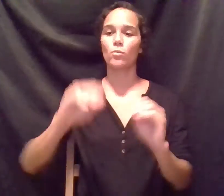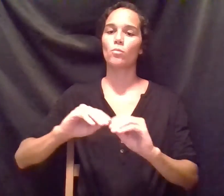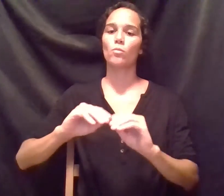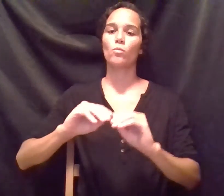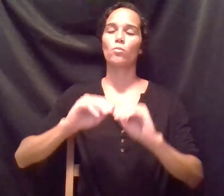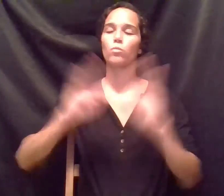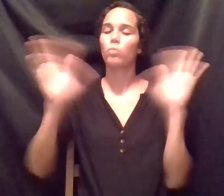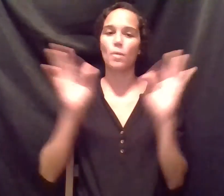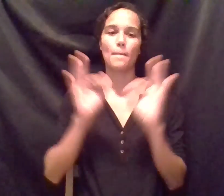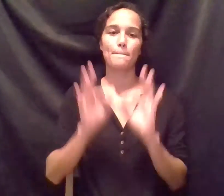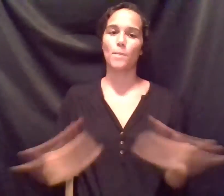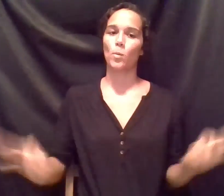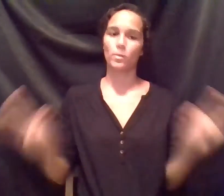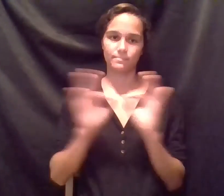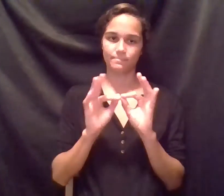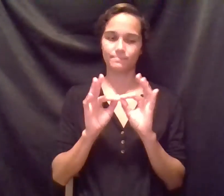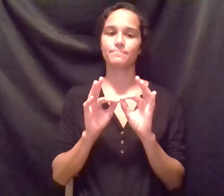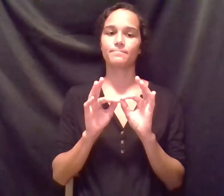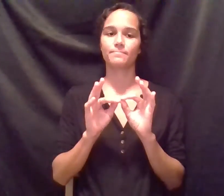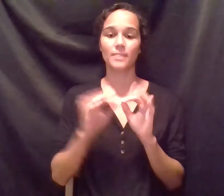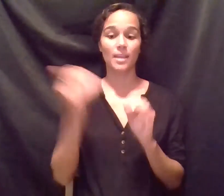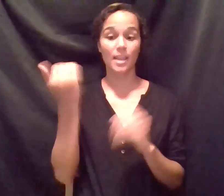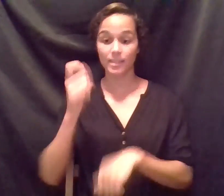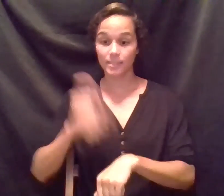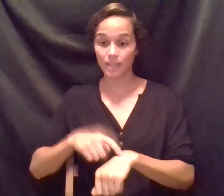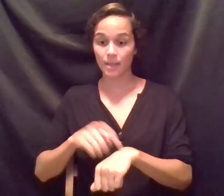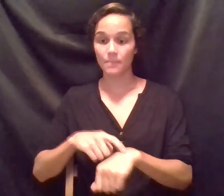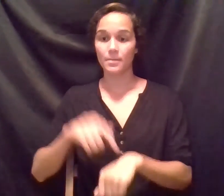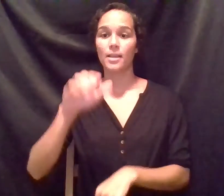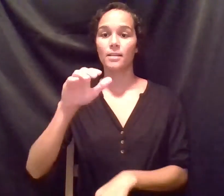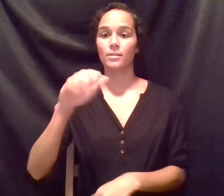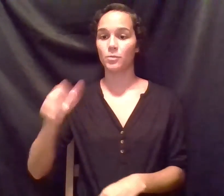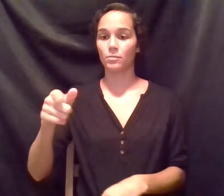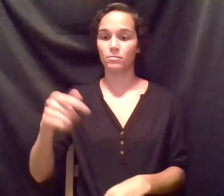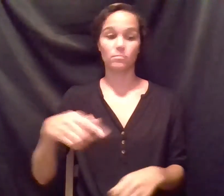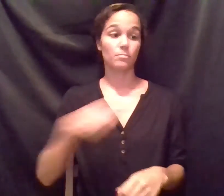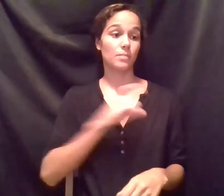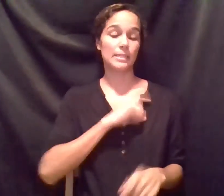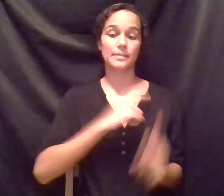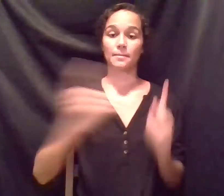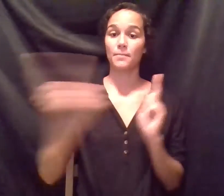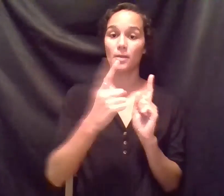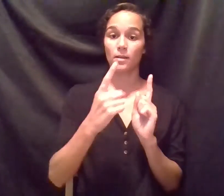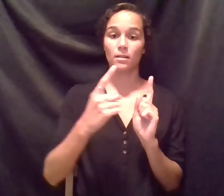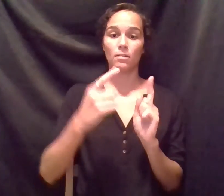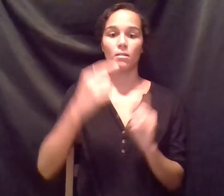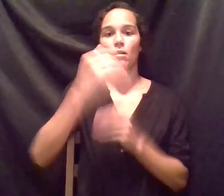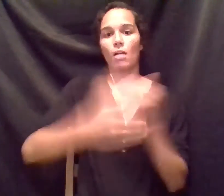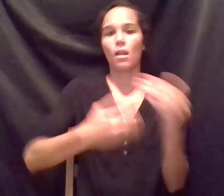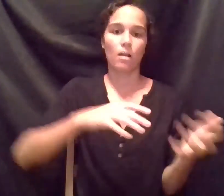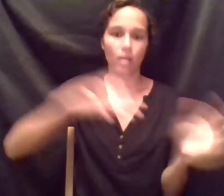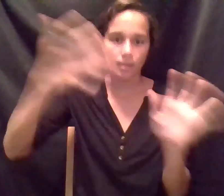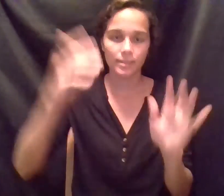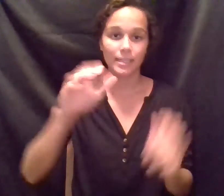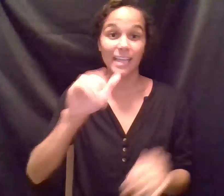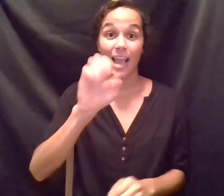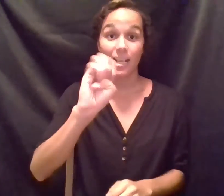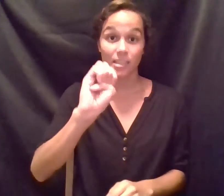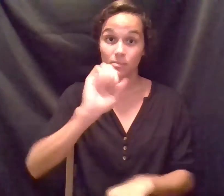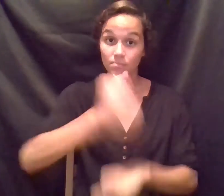anytime that you have any kind of case against the police. So please, the very first thing you should do whenever you encounter the